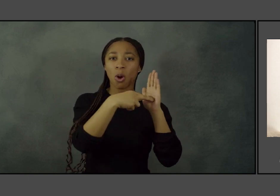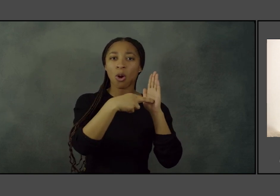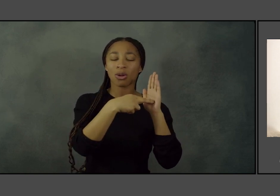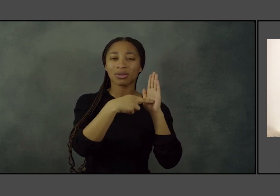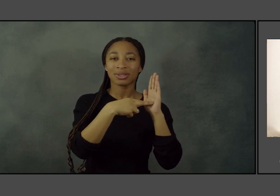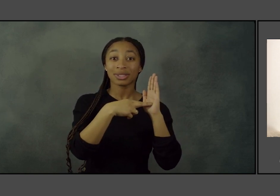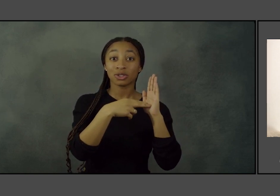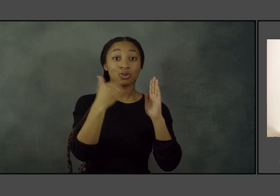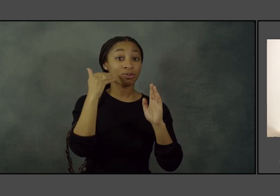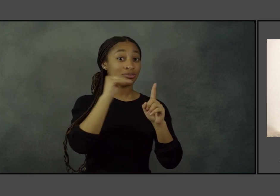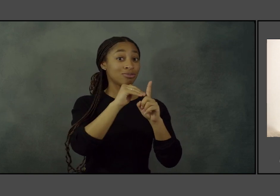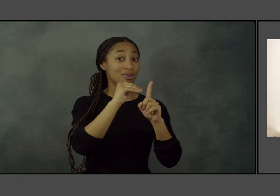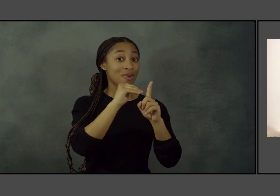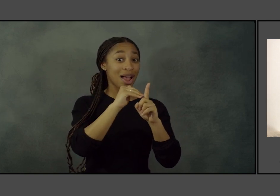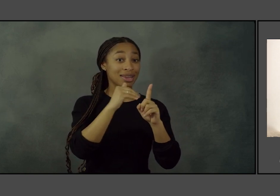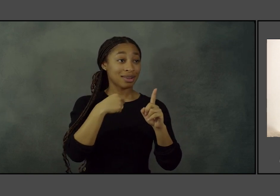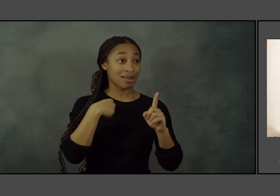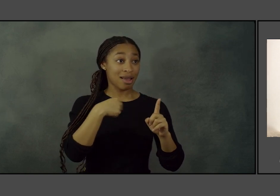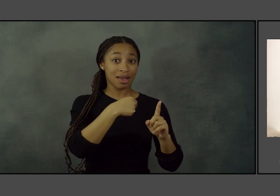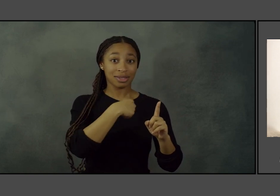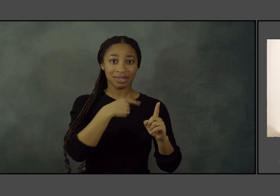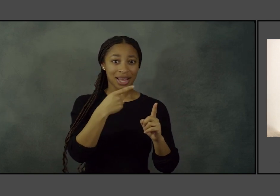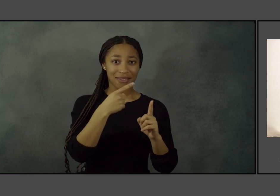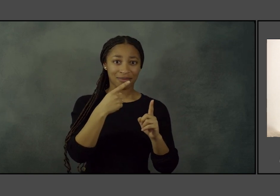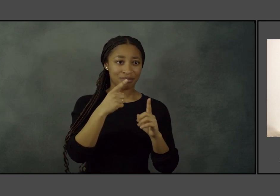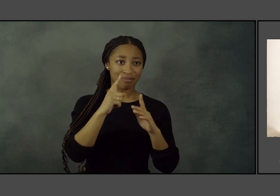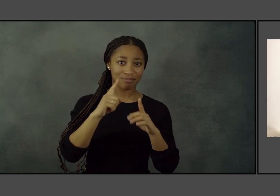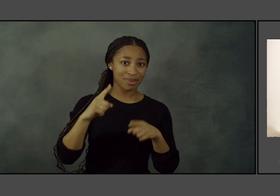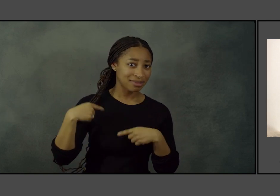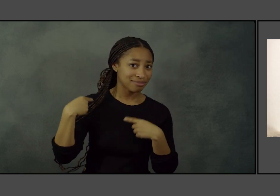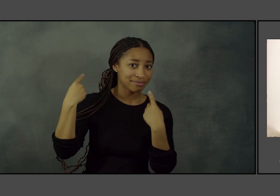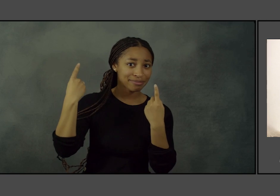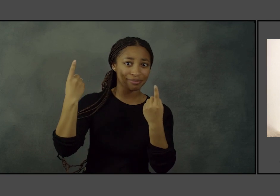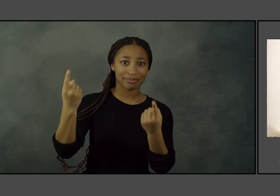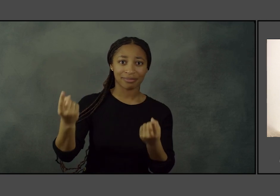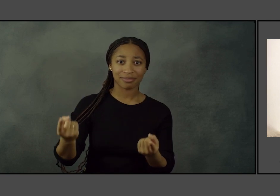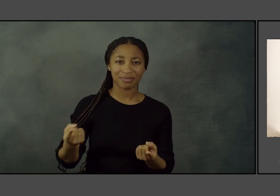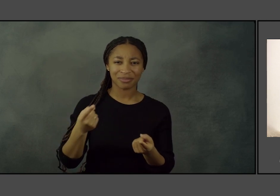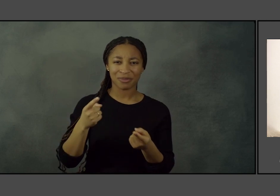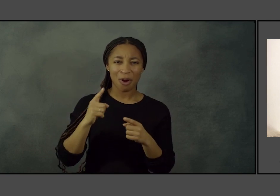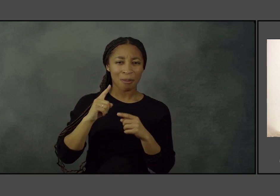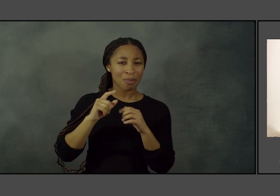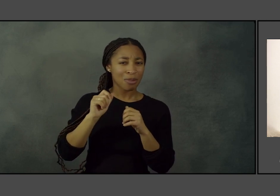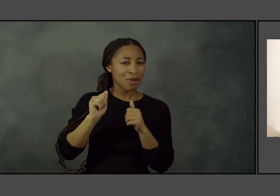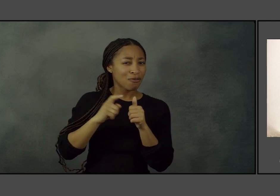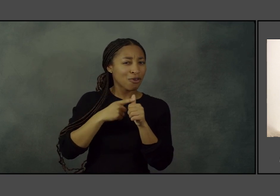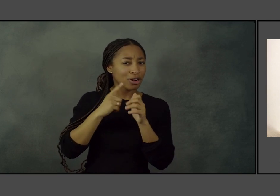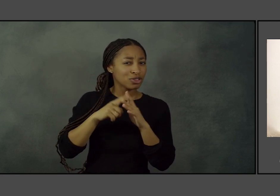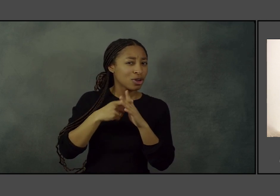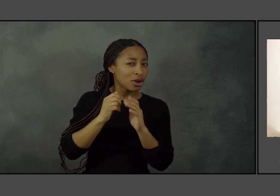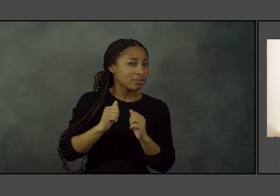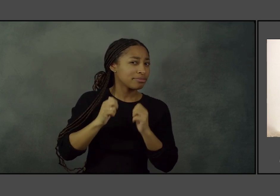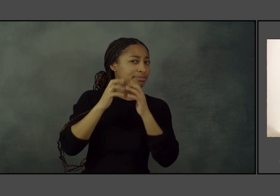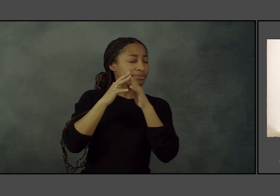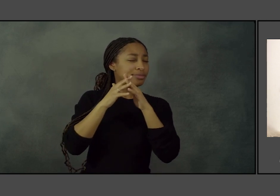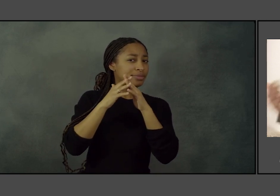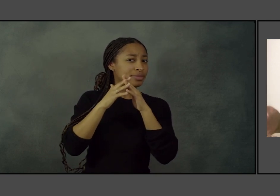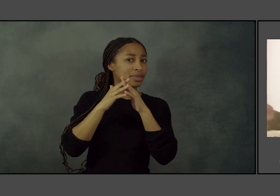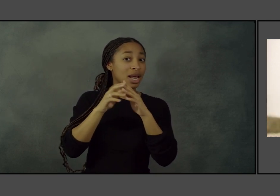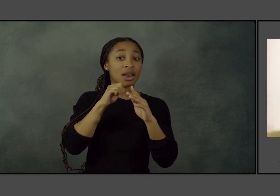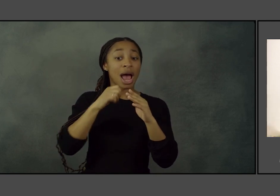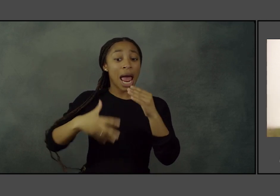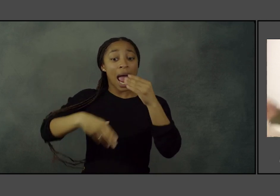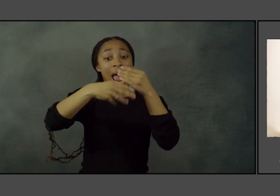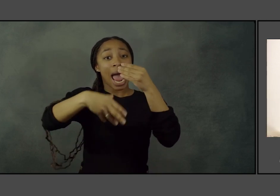the very foundation. And not talking about wanting to add on, not additive, women